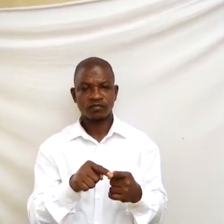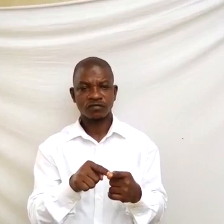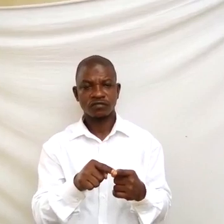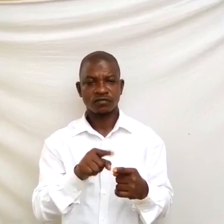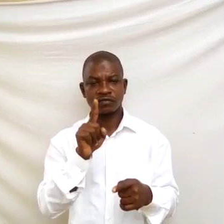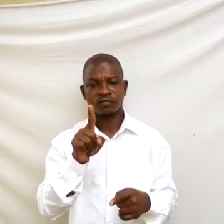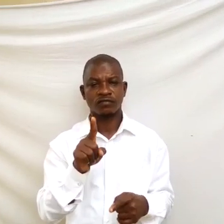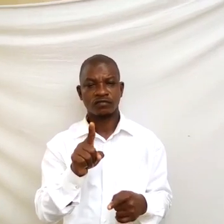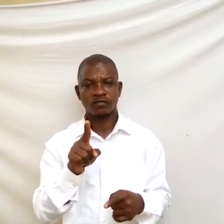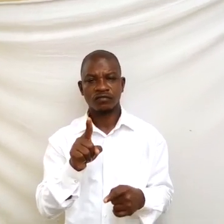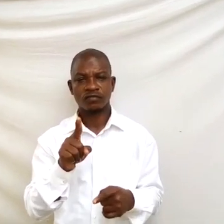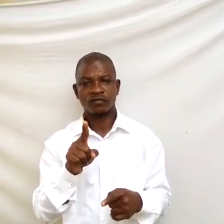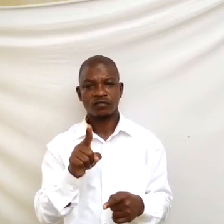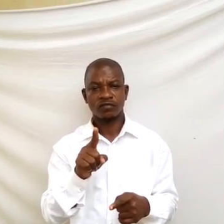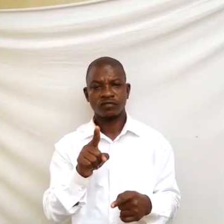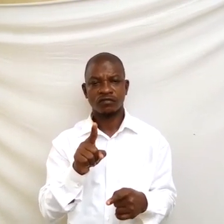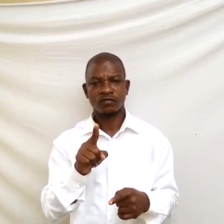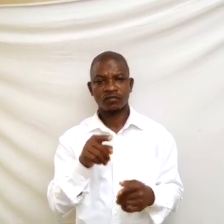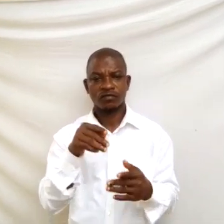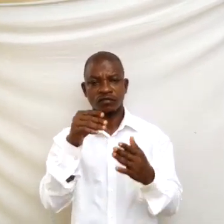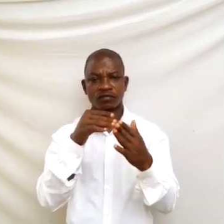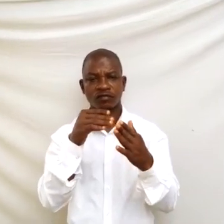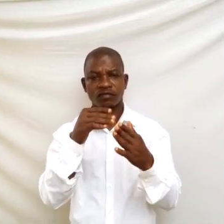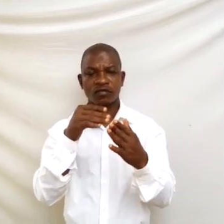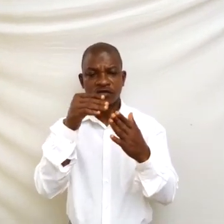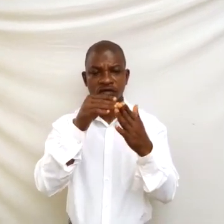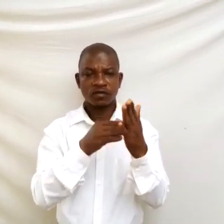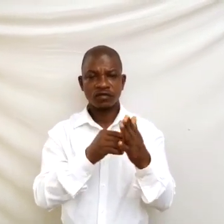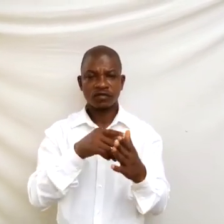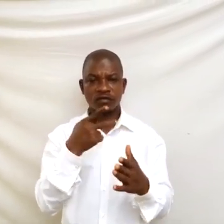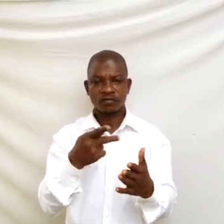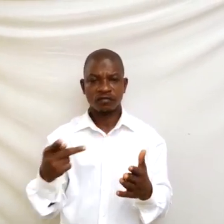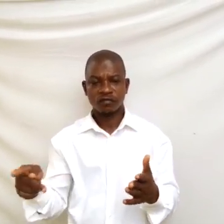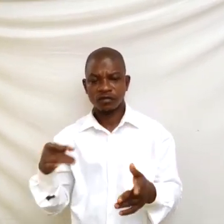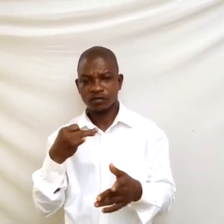1. State properties of binary operation.